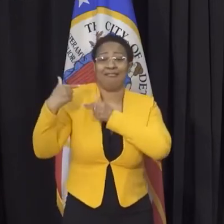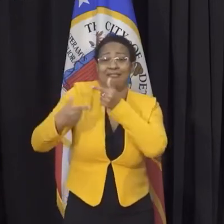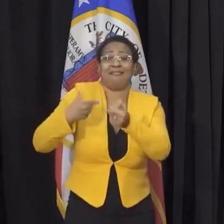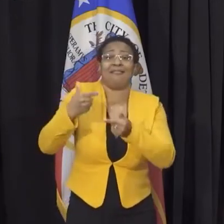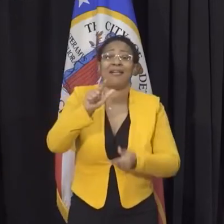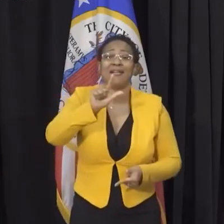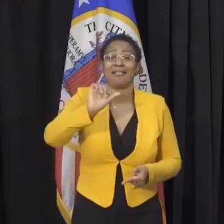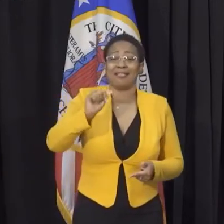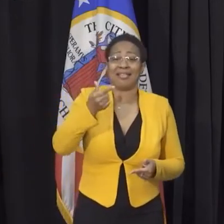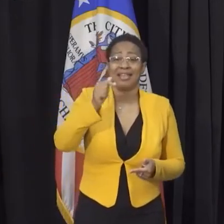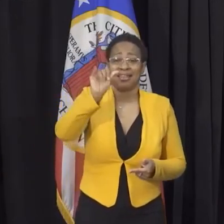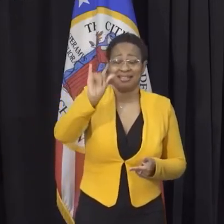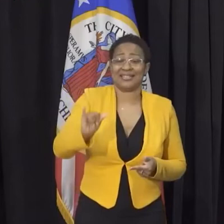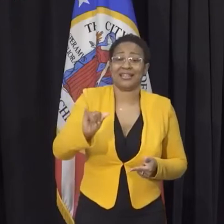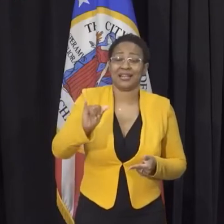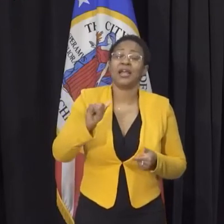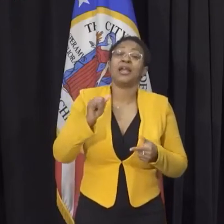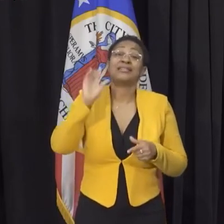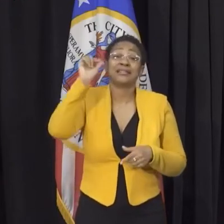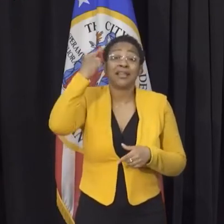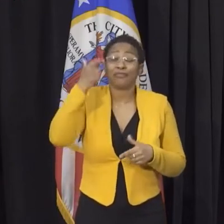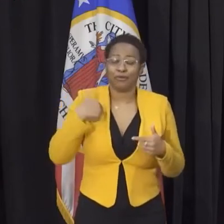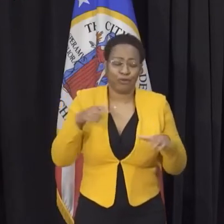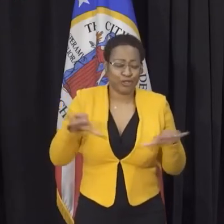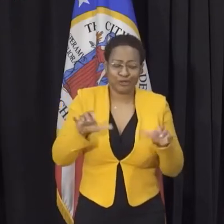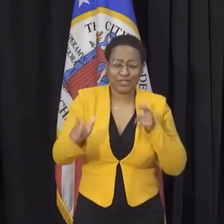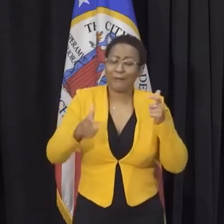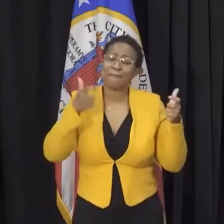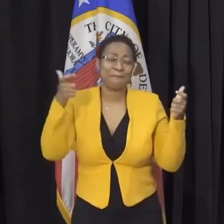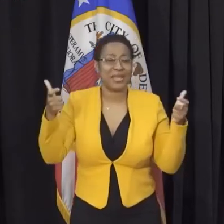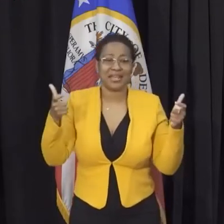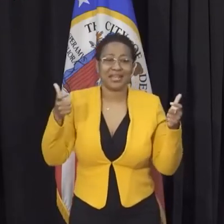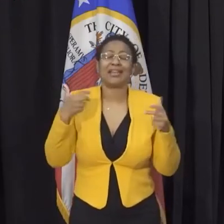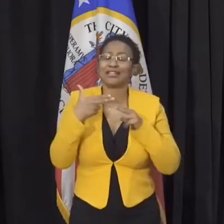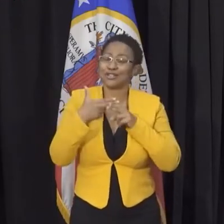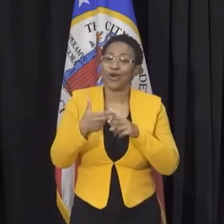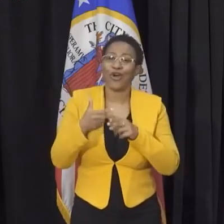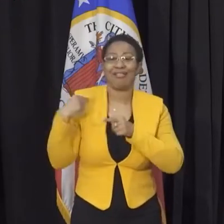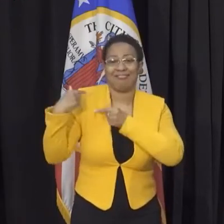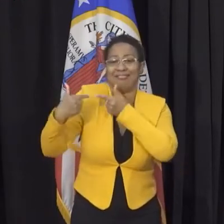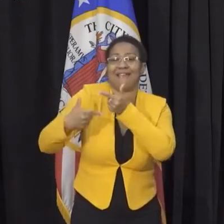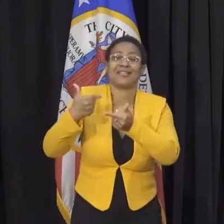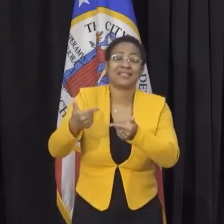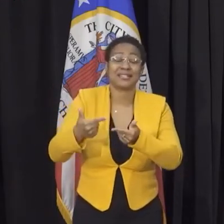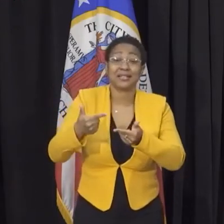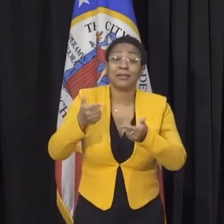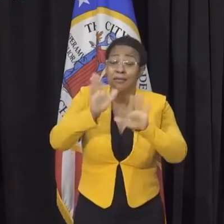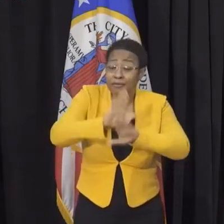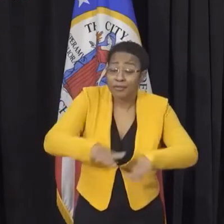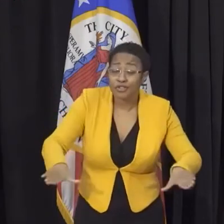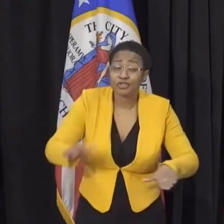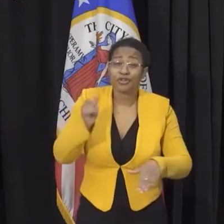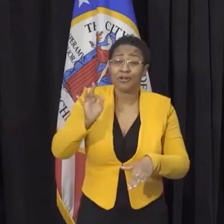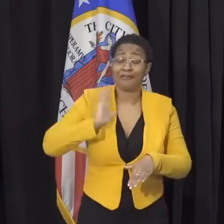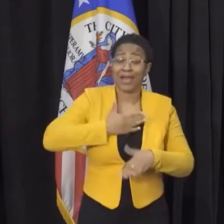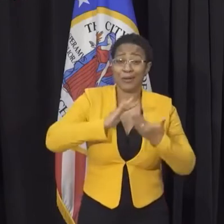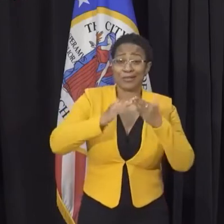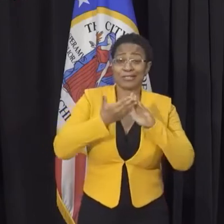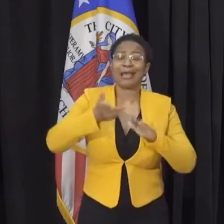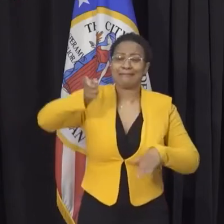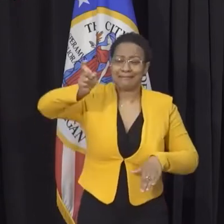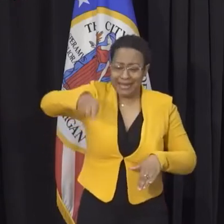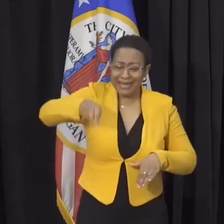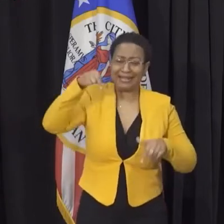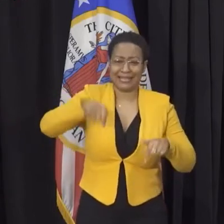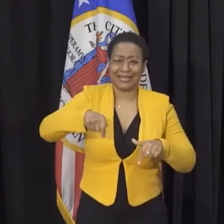Today, Governor, we are doing something big. It's called legacy. The children of our city